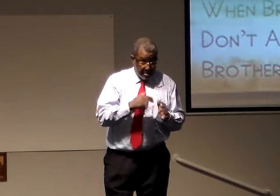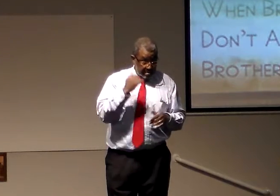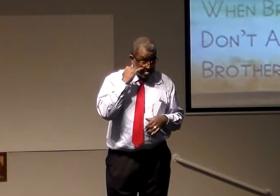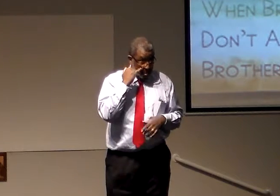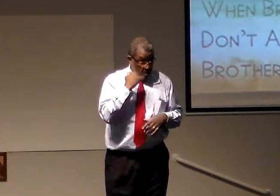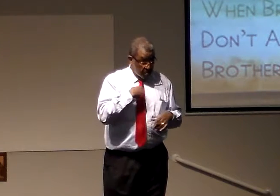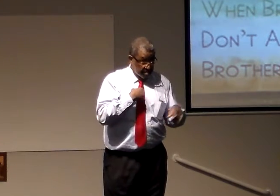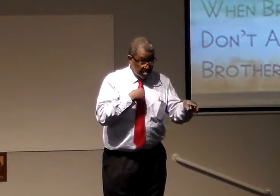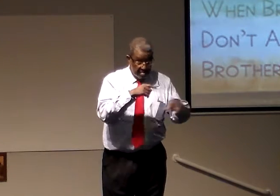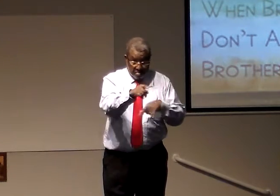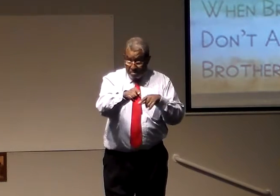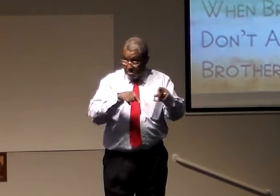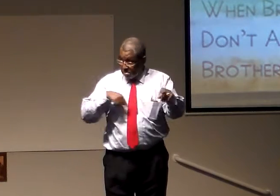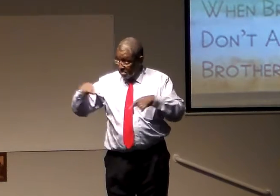don't act like brothers.